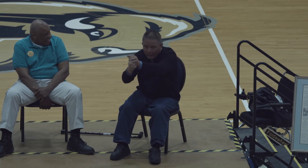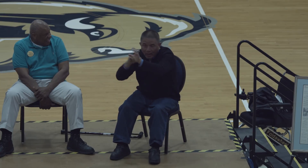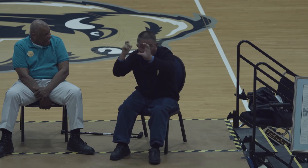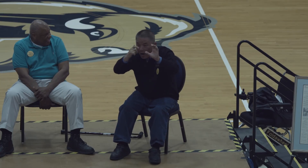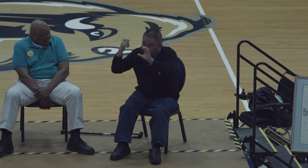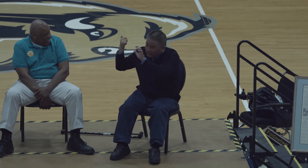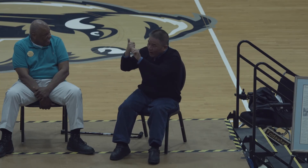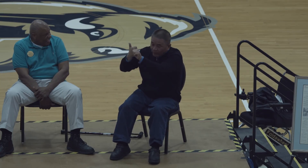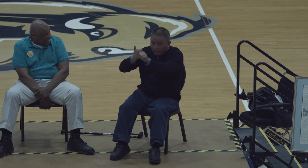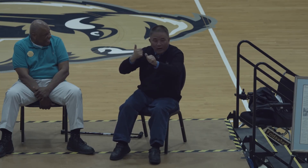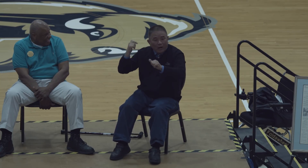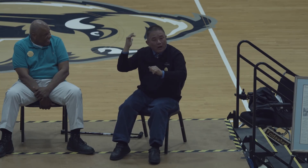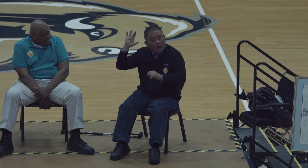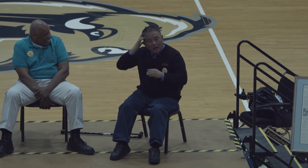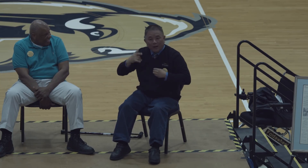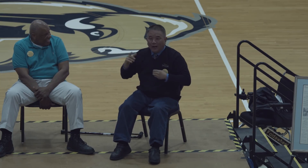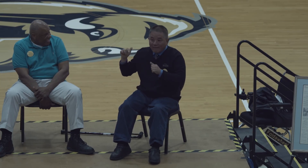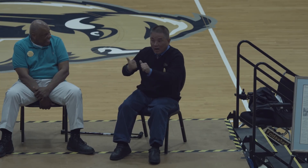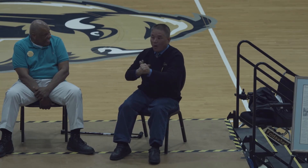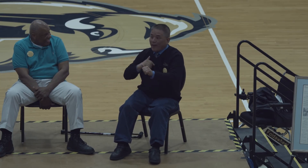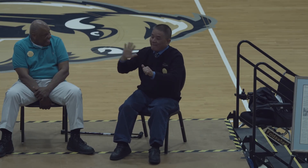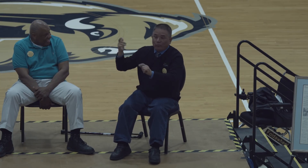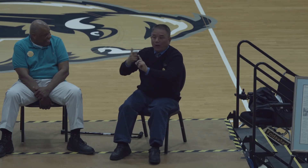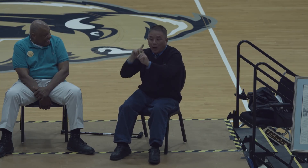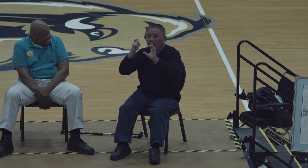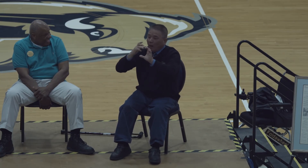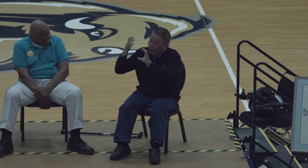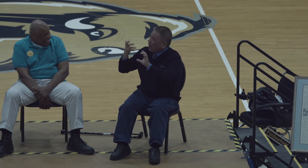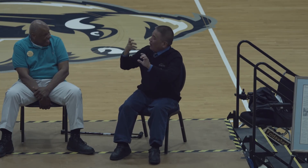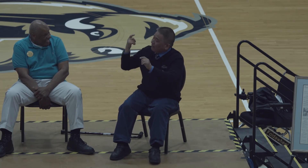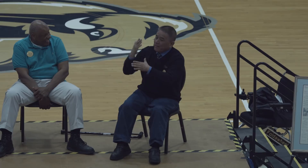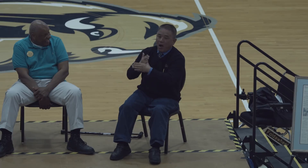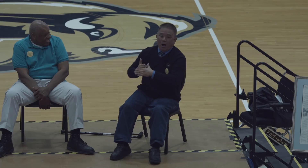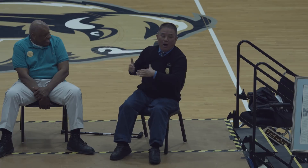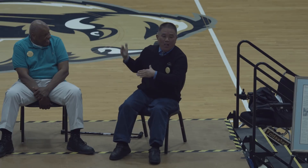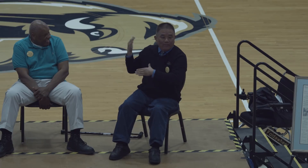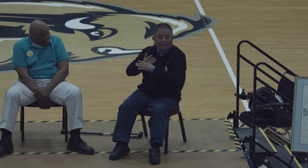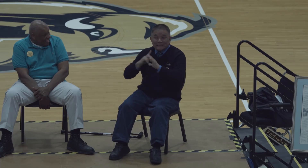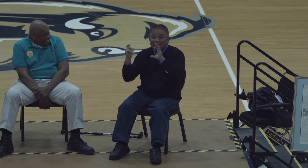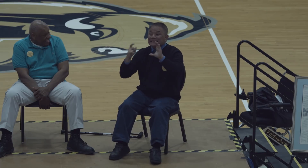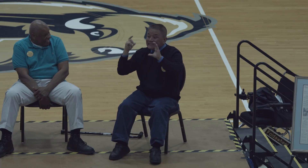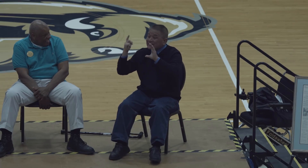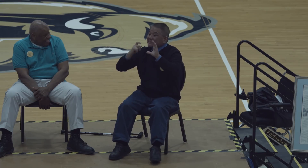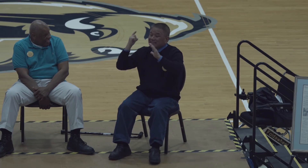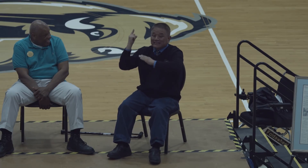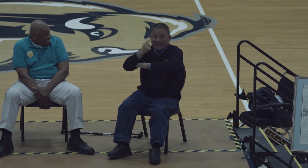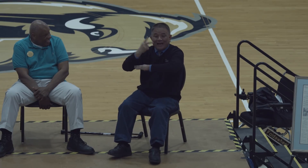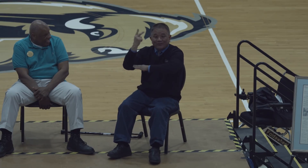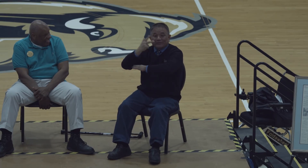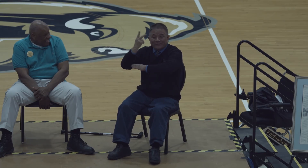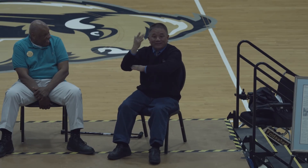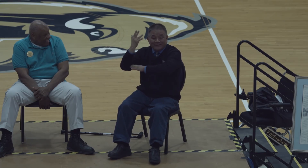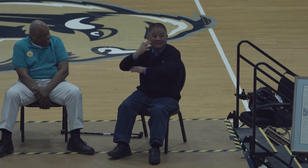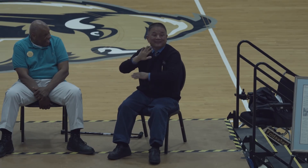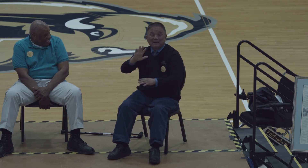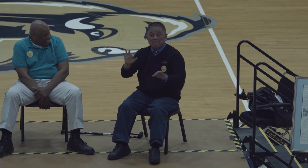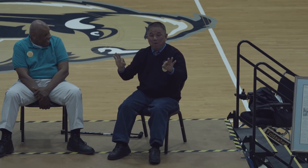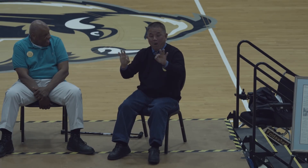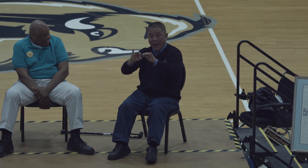And then a whole bunch of photographers were there following my lead there. And it was such a hassle, but I went. They were trying